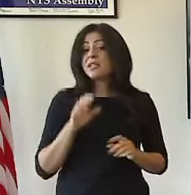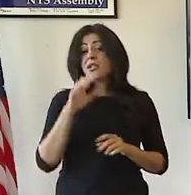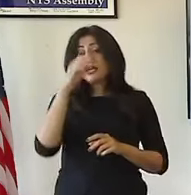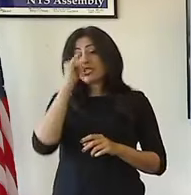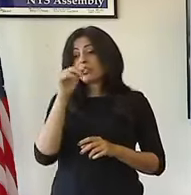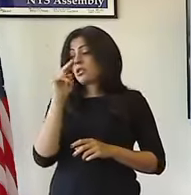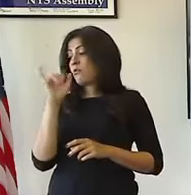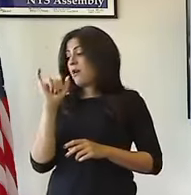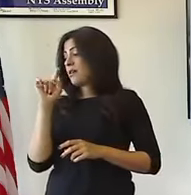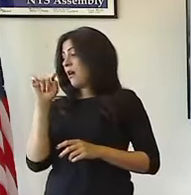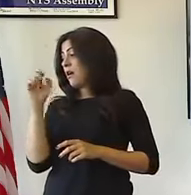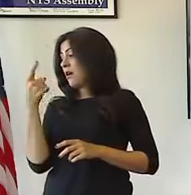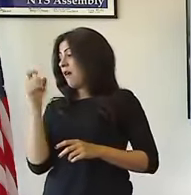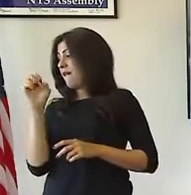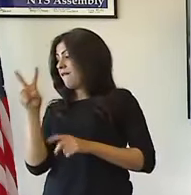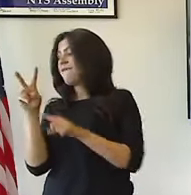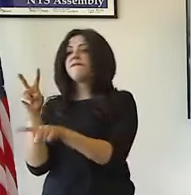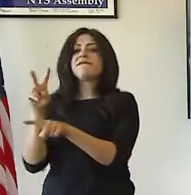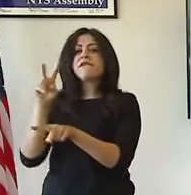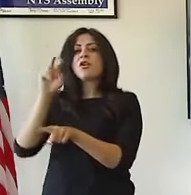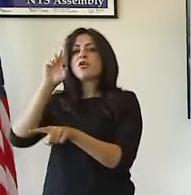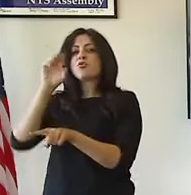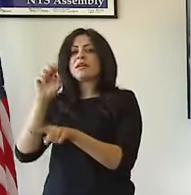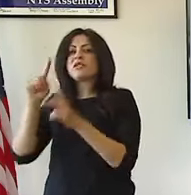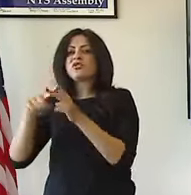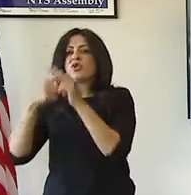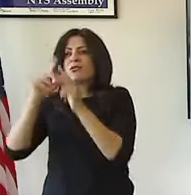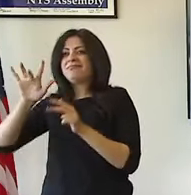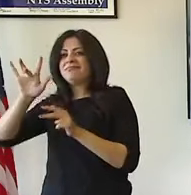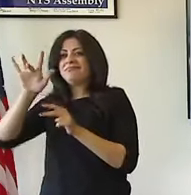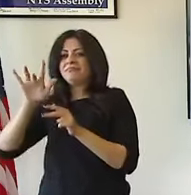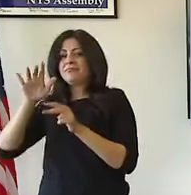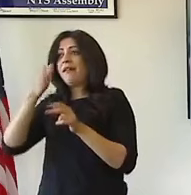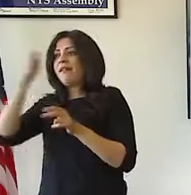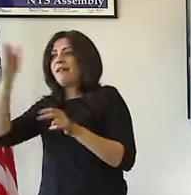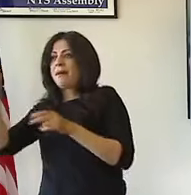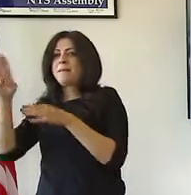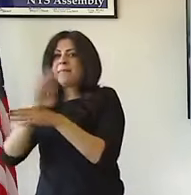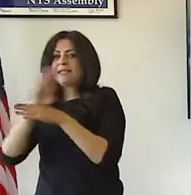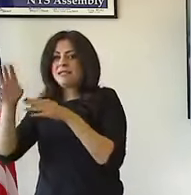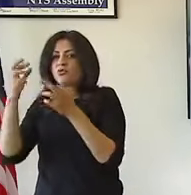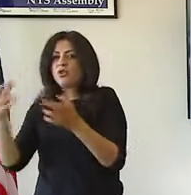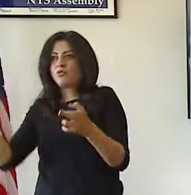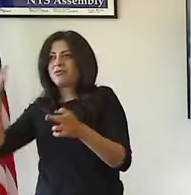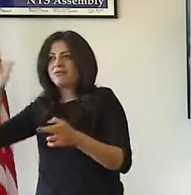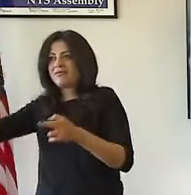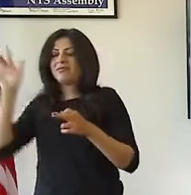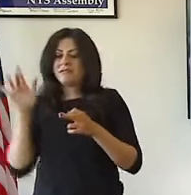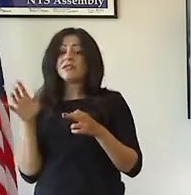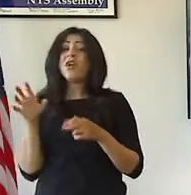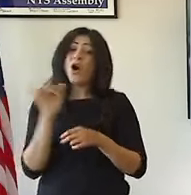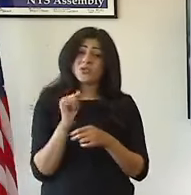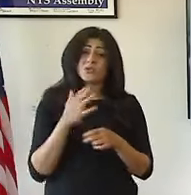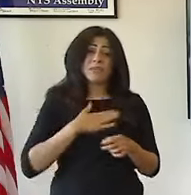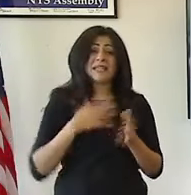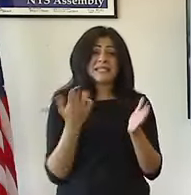duchessny.gov, Restarting Duchess tab, and then the Business Resource Guide in there will help you. Please also sign up